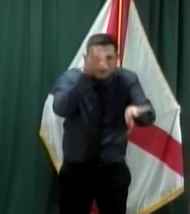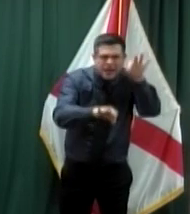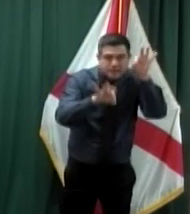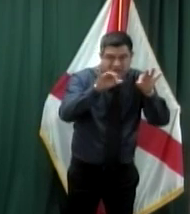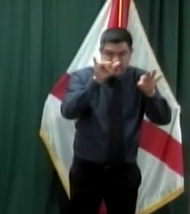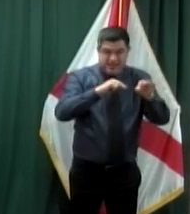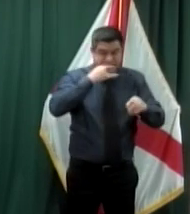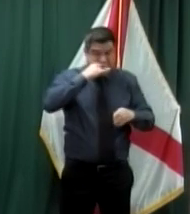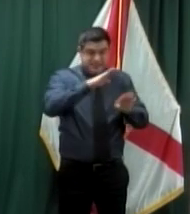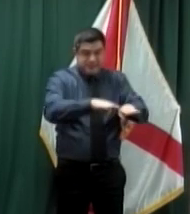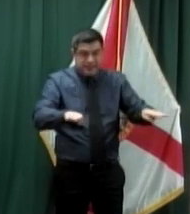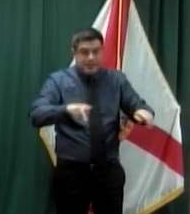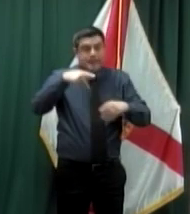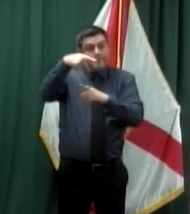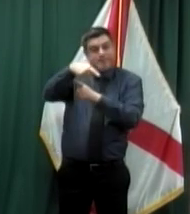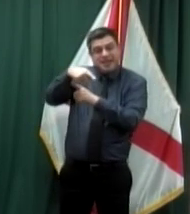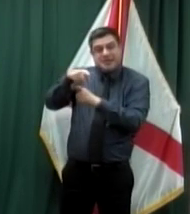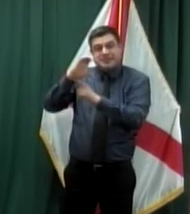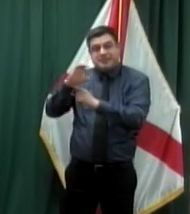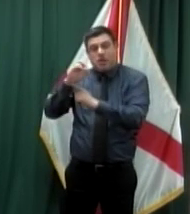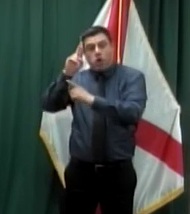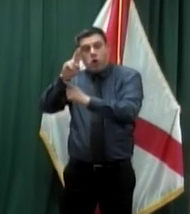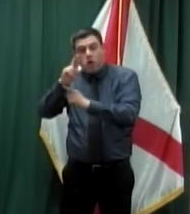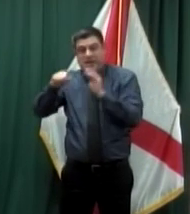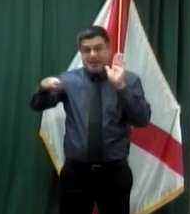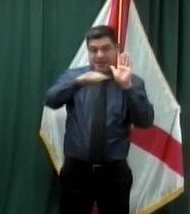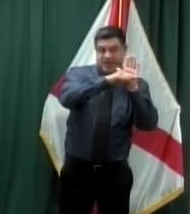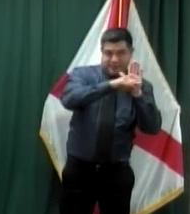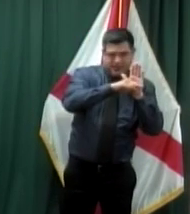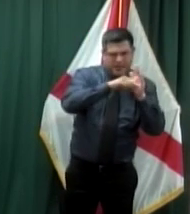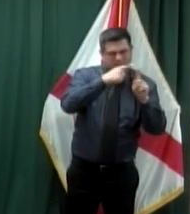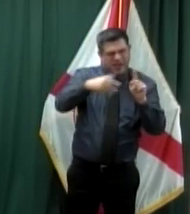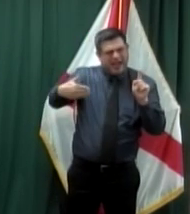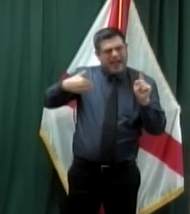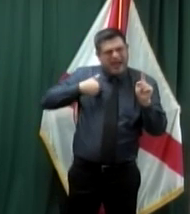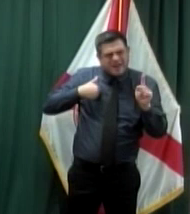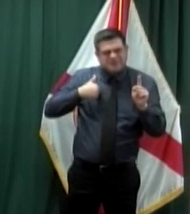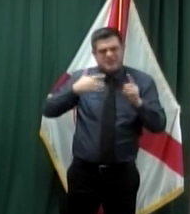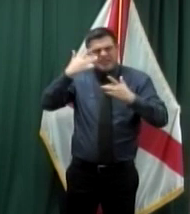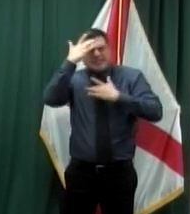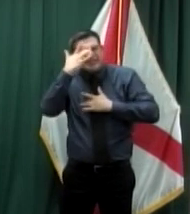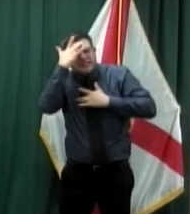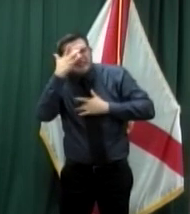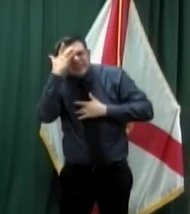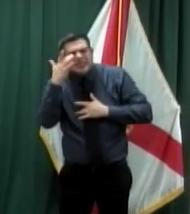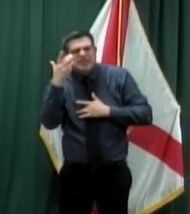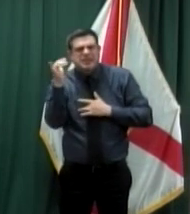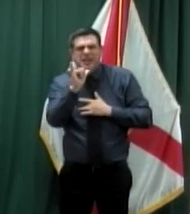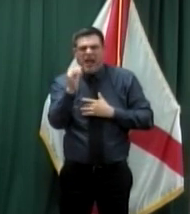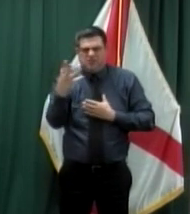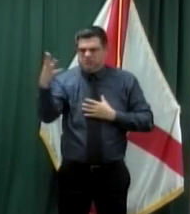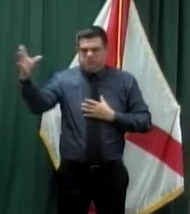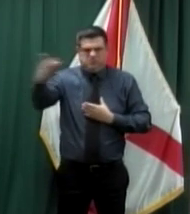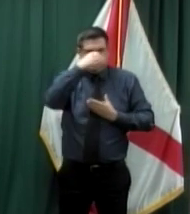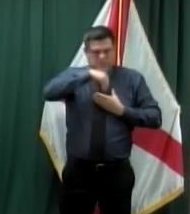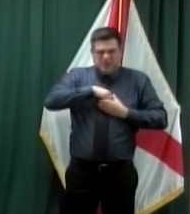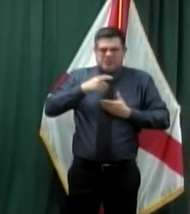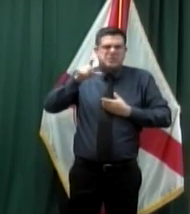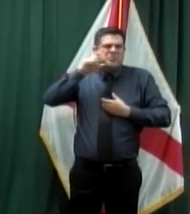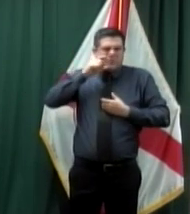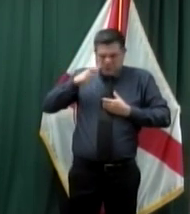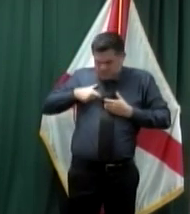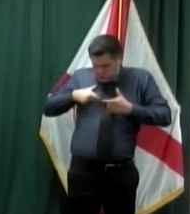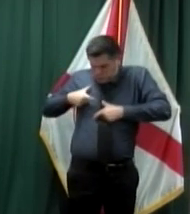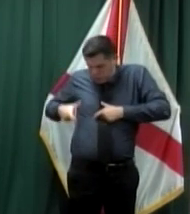though they're exhibiting these symptoms. It's like a toxic shock syndrome, organ failure, as well as fever and inflammation throughout their body,